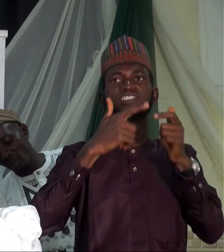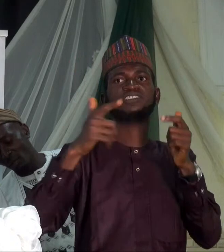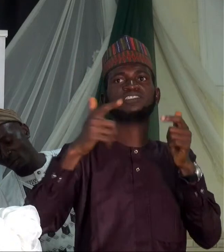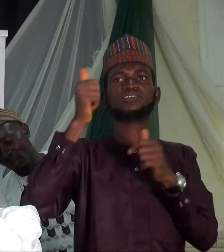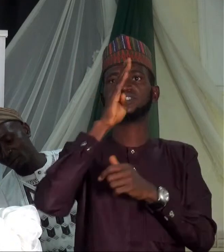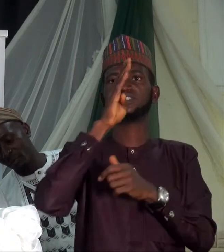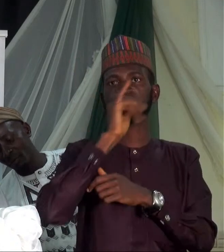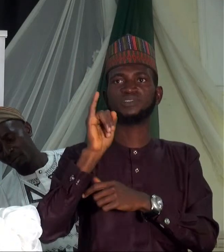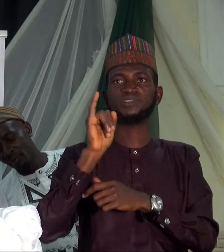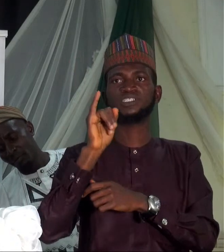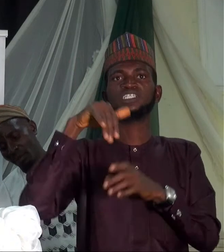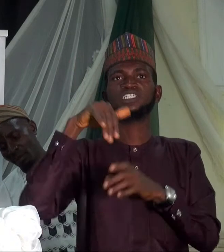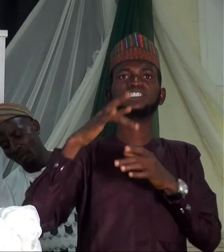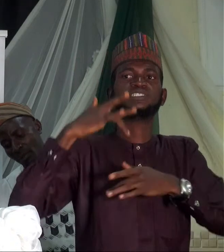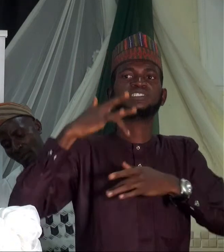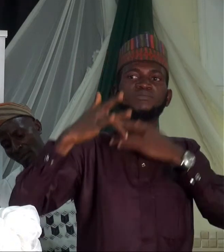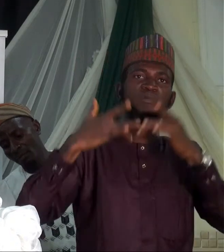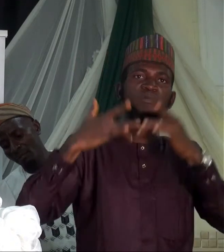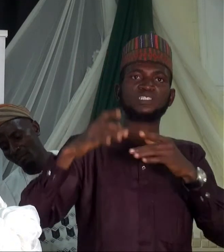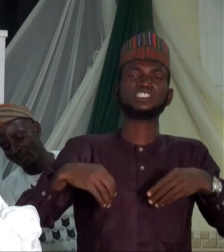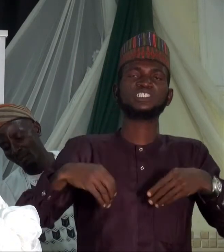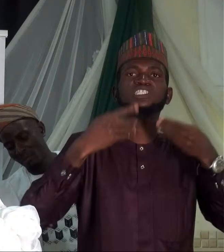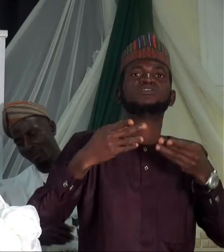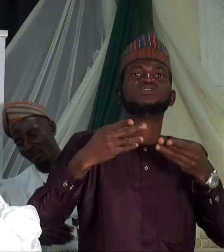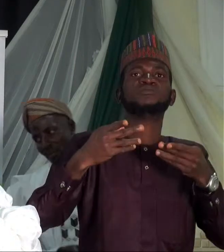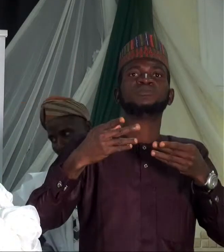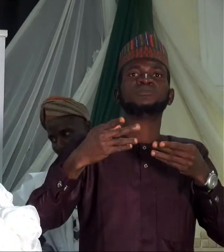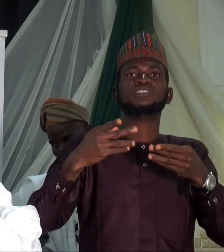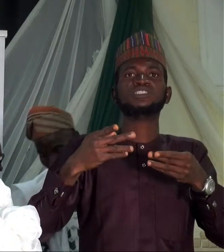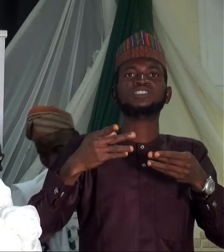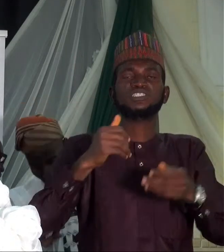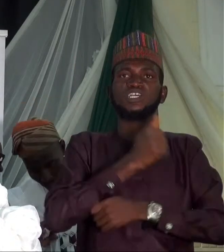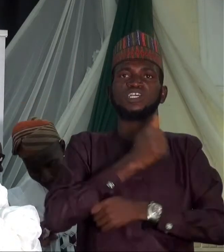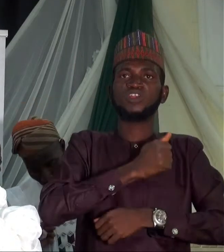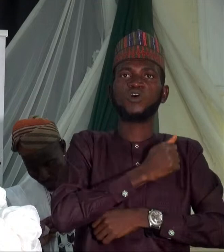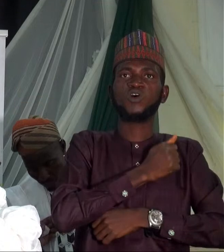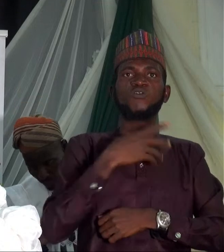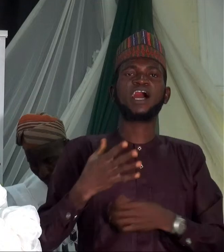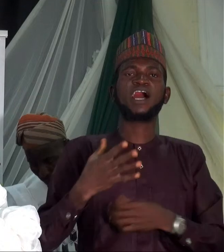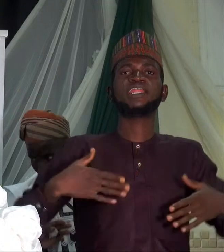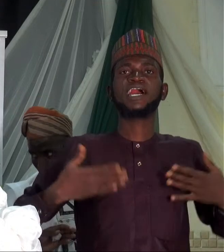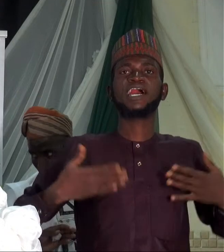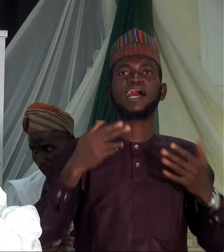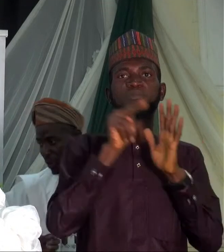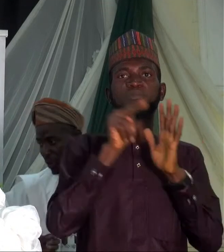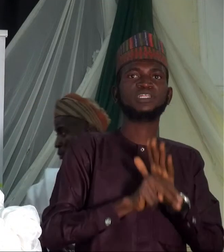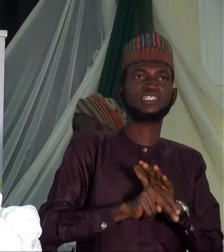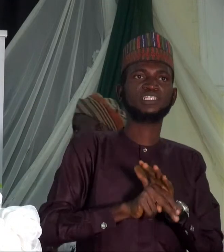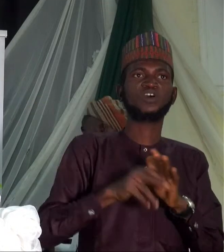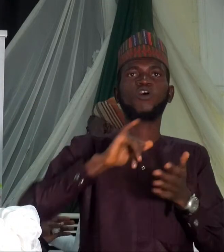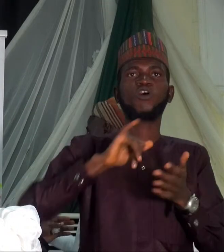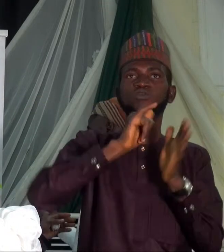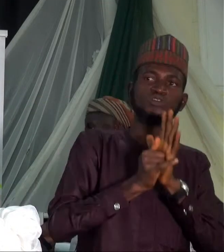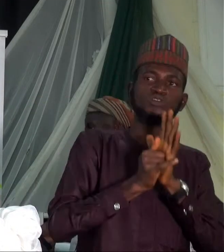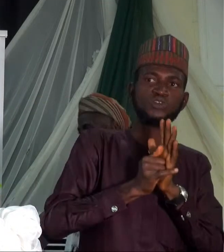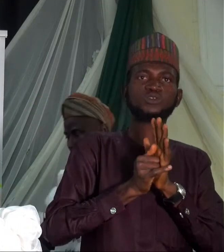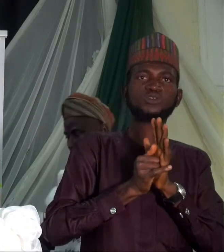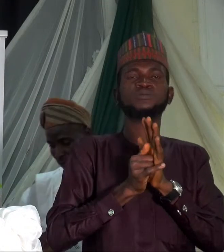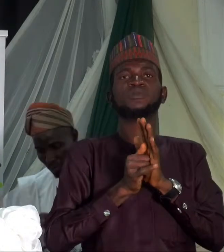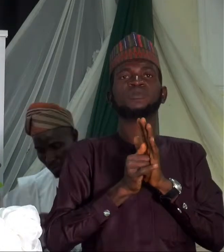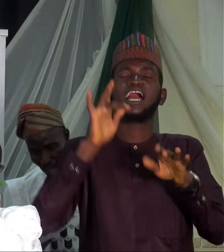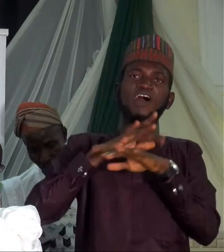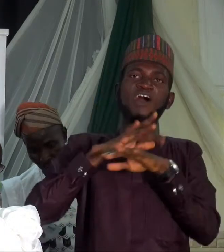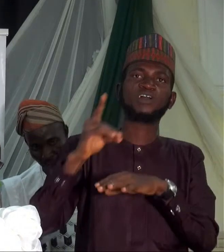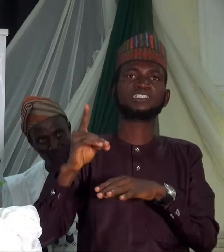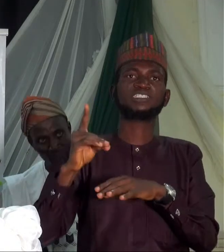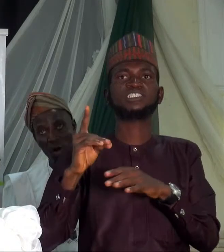infinite mercy, grant succor to the family of the victim of disaster ravaged communities around the